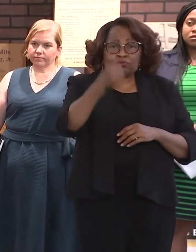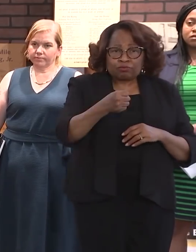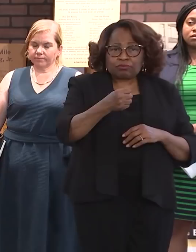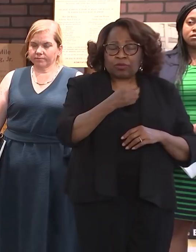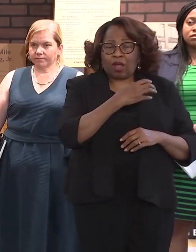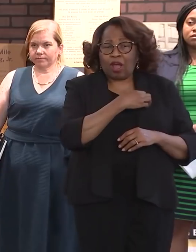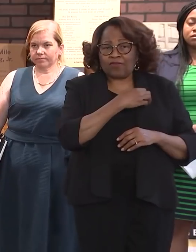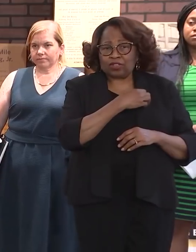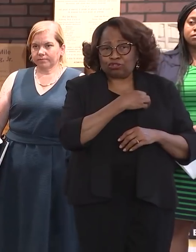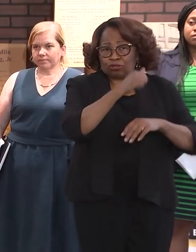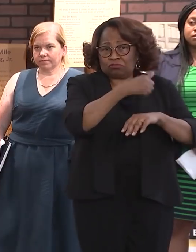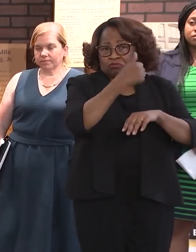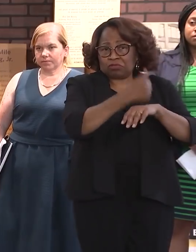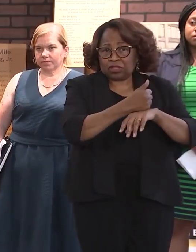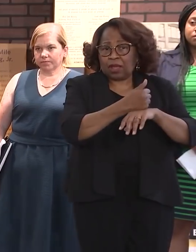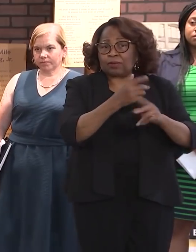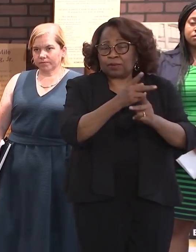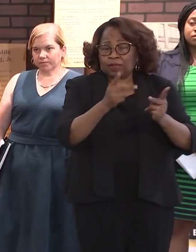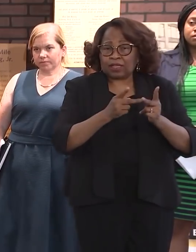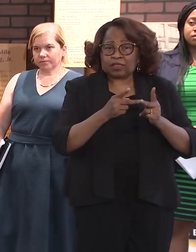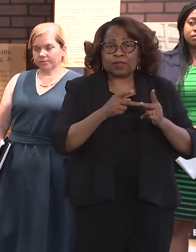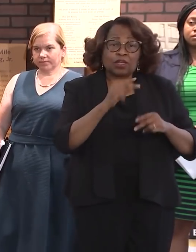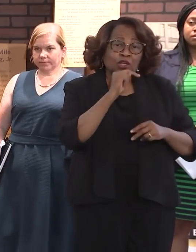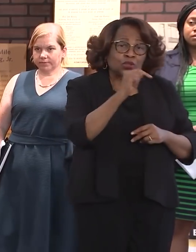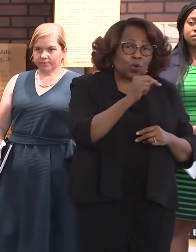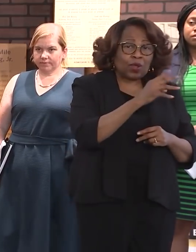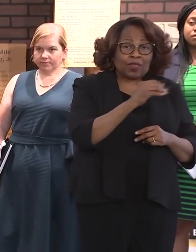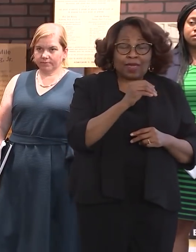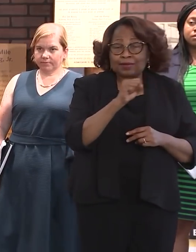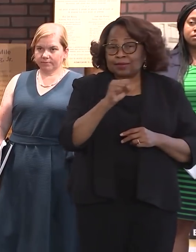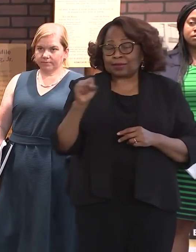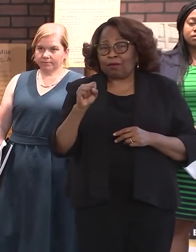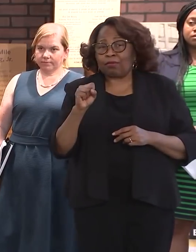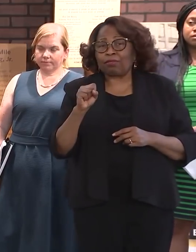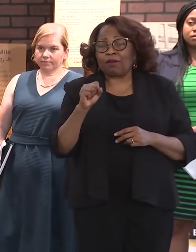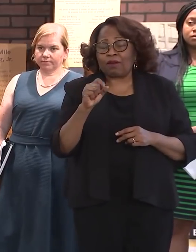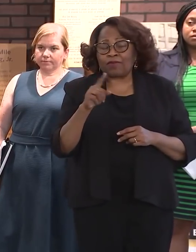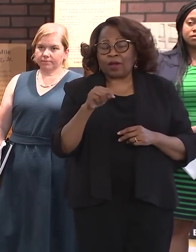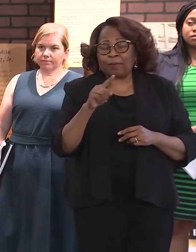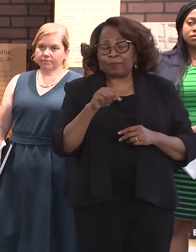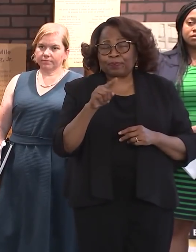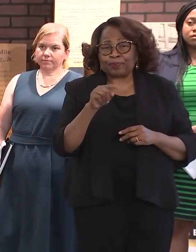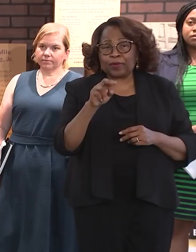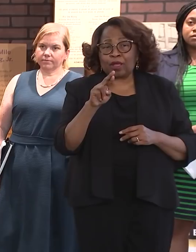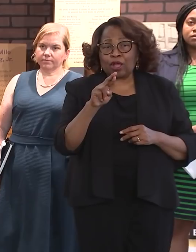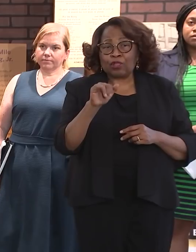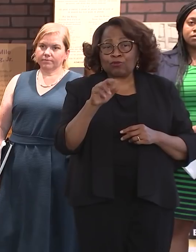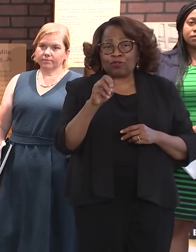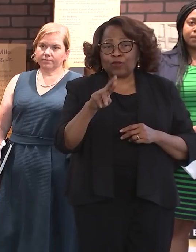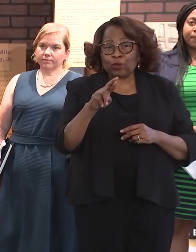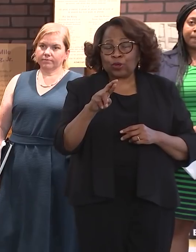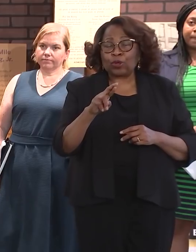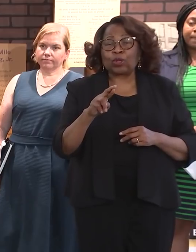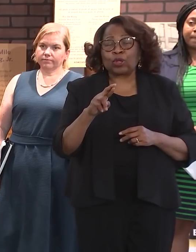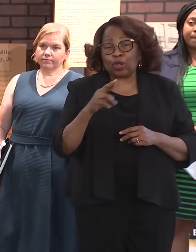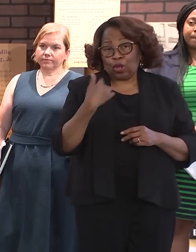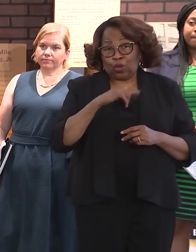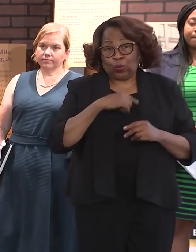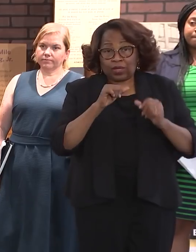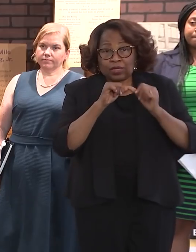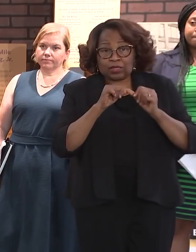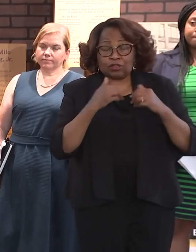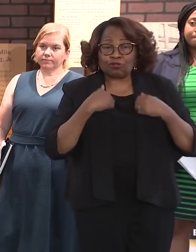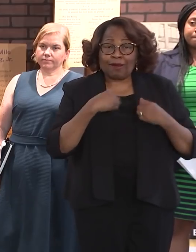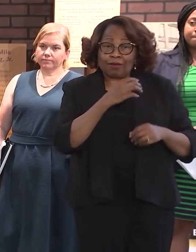posts, both north and south of the river. We continue to